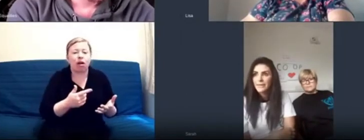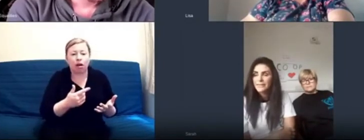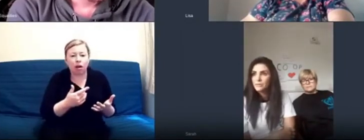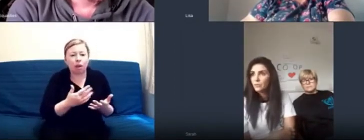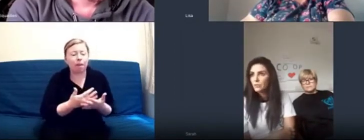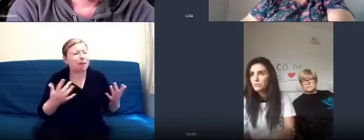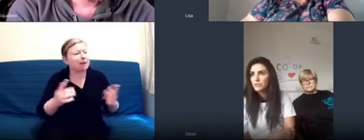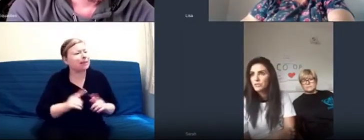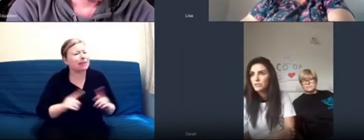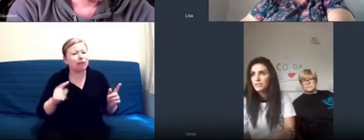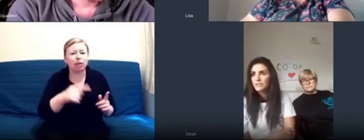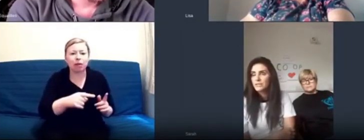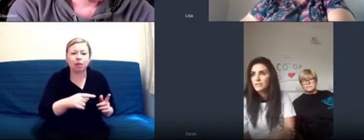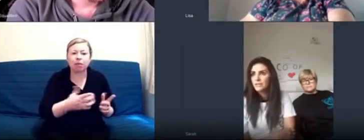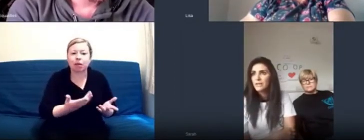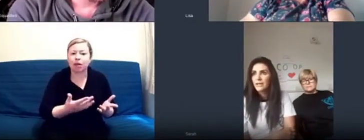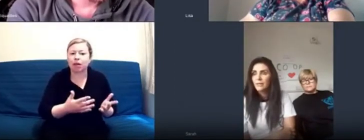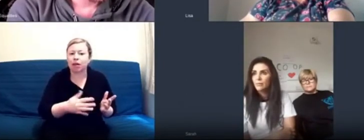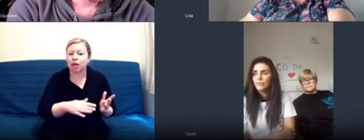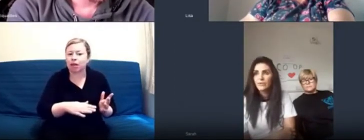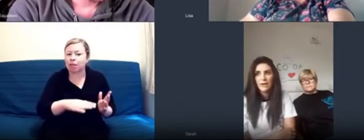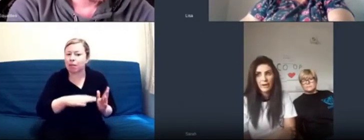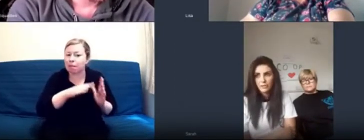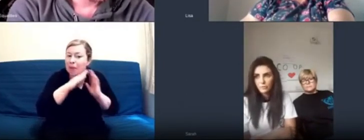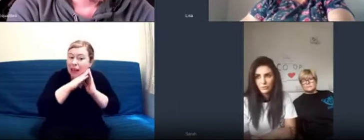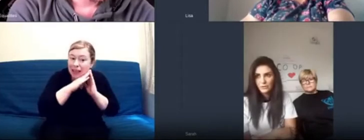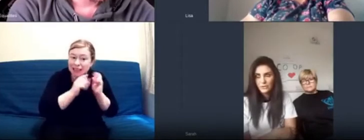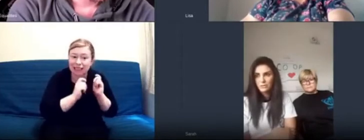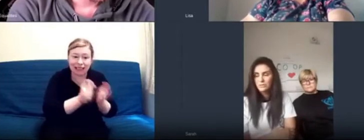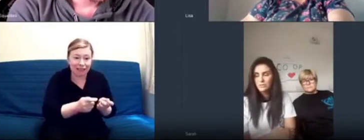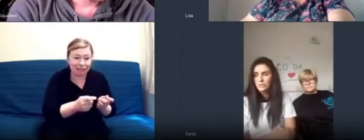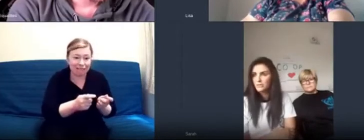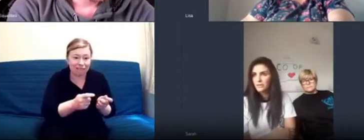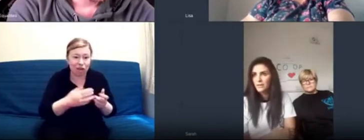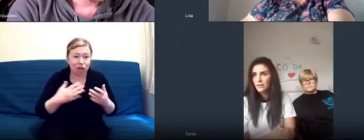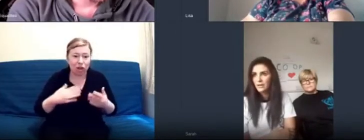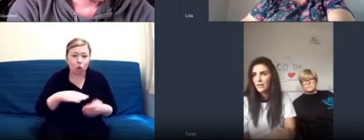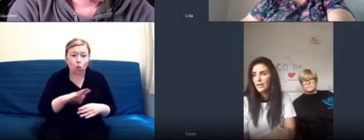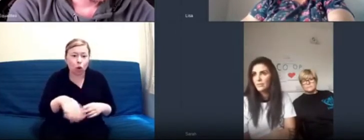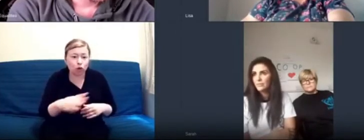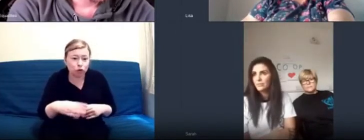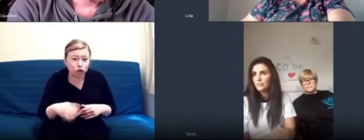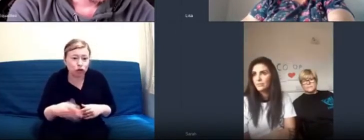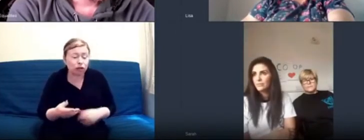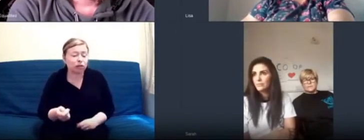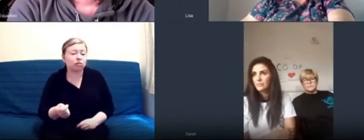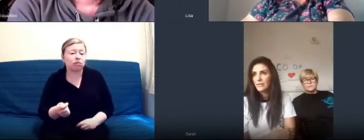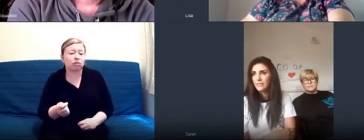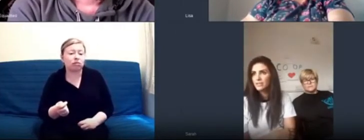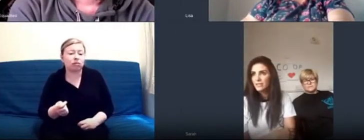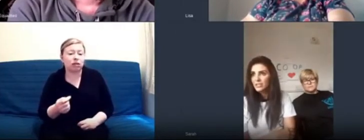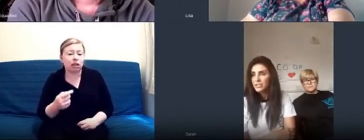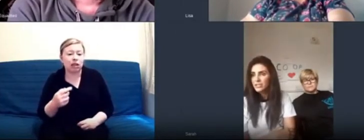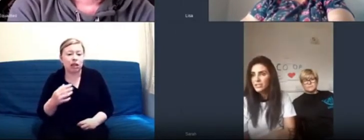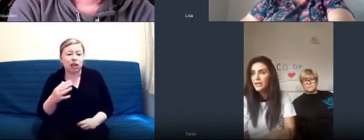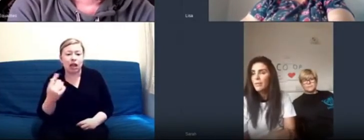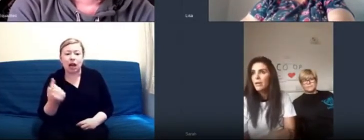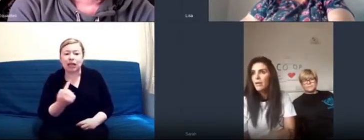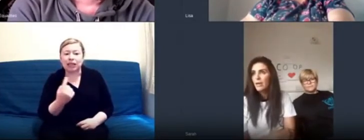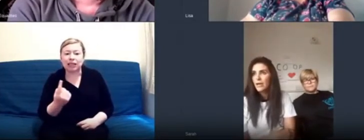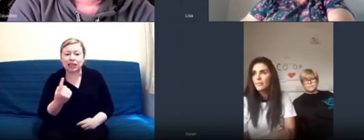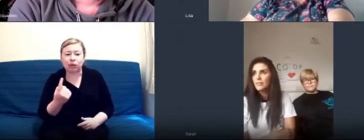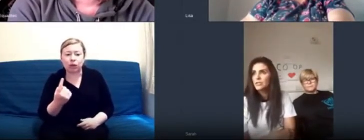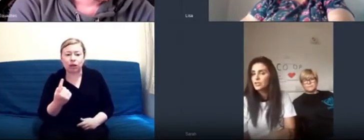we've beds, washing machines, and we've done a house move for somebody that was fleeing a domestic